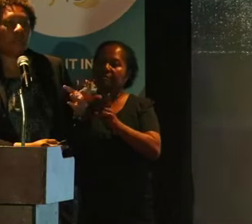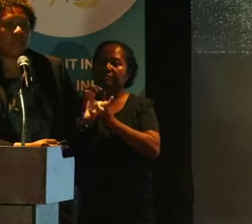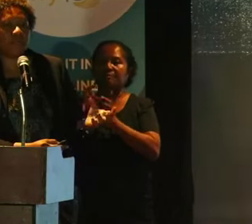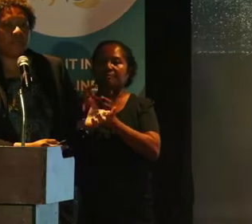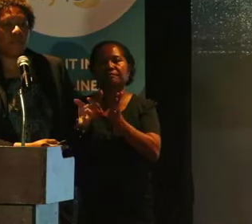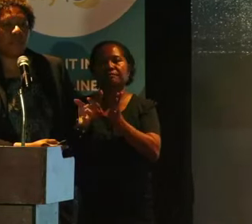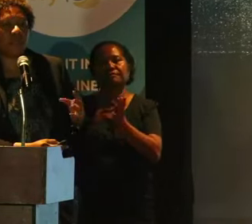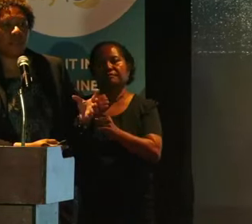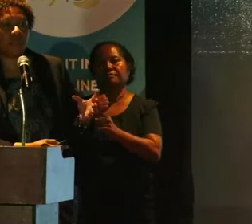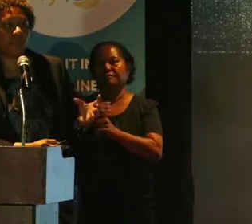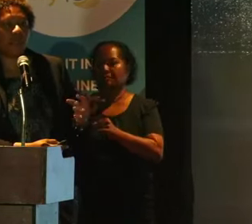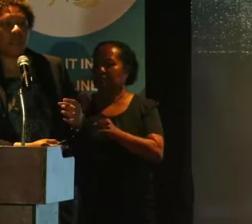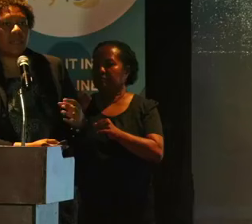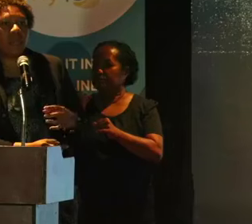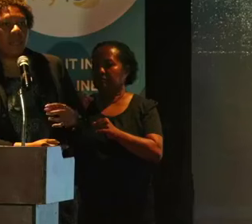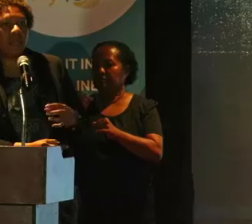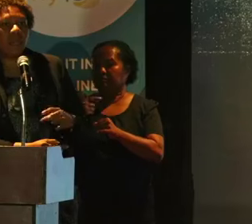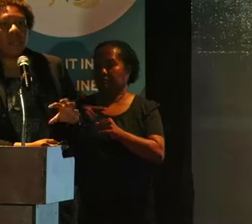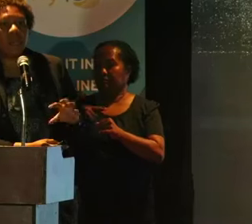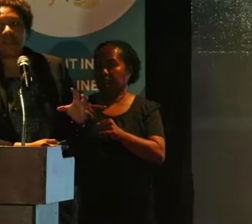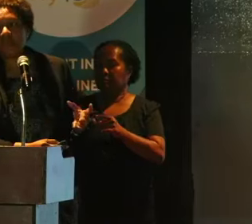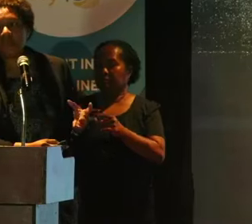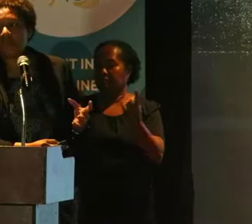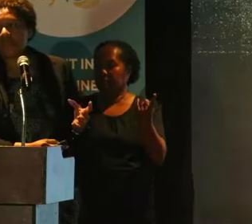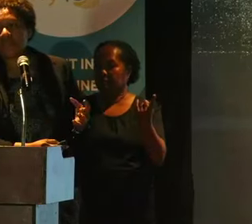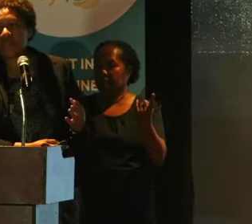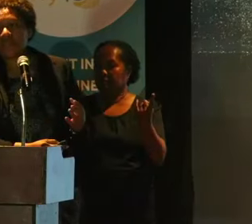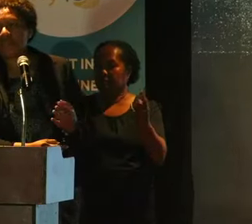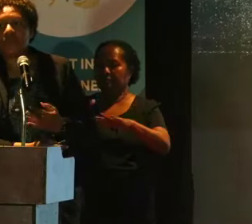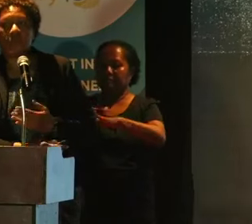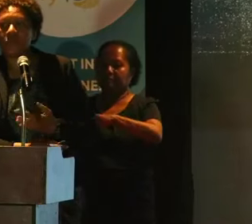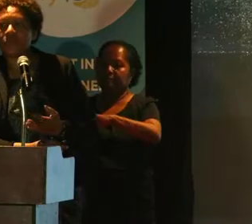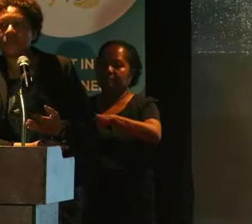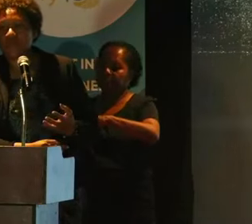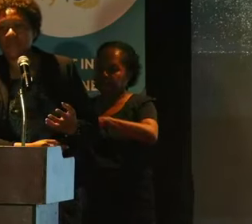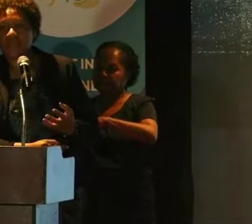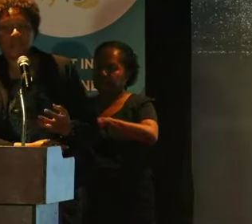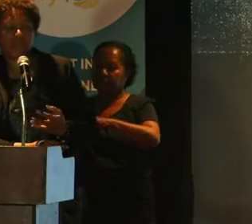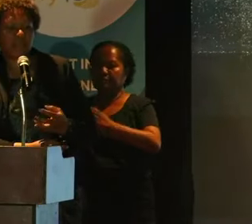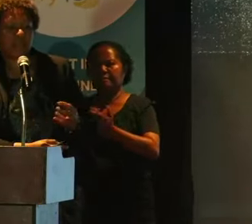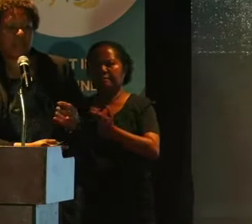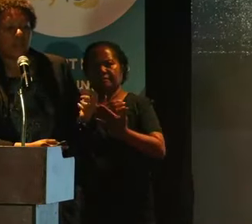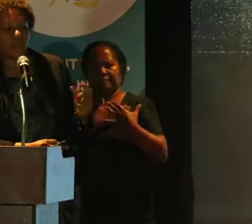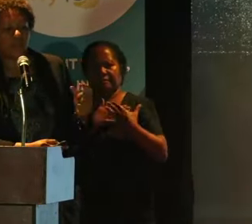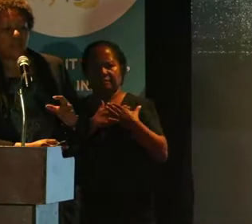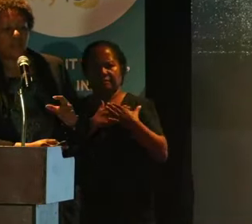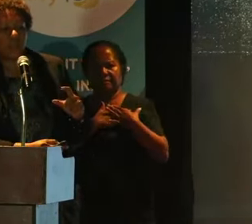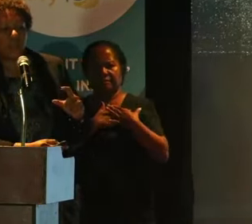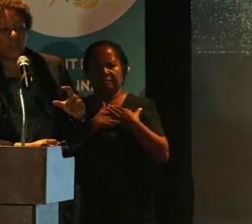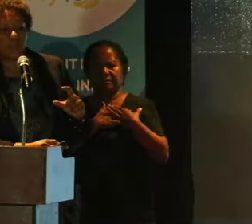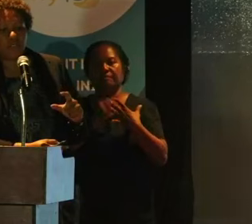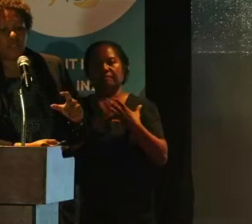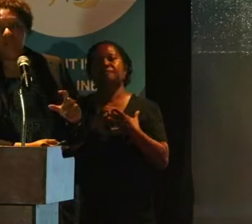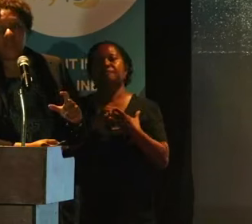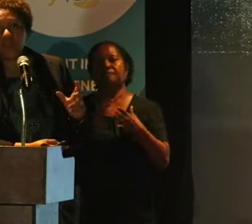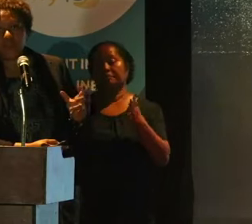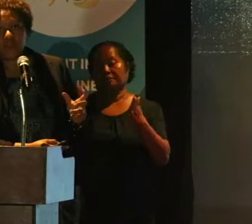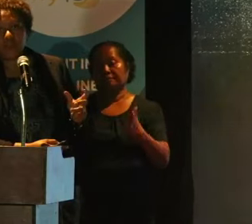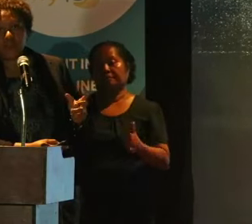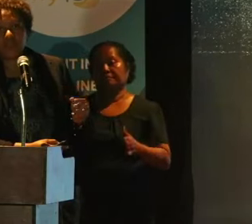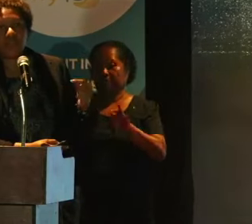open spaces for various reasons. If it's an environmental protection zone, we don't want you trading there. So that physical